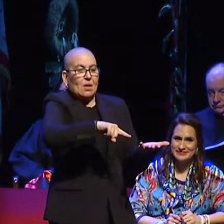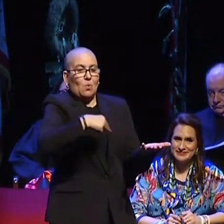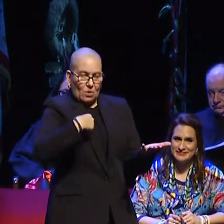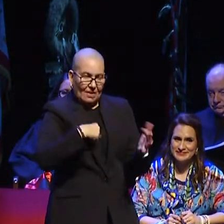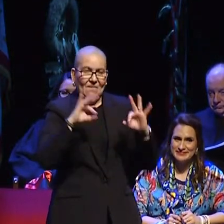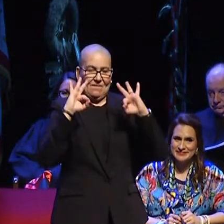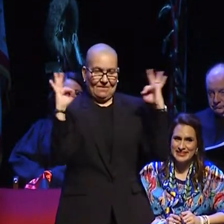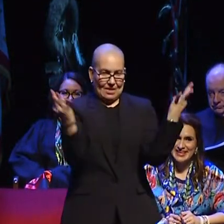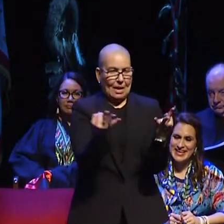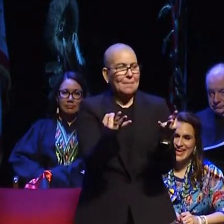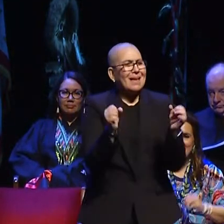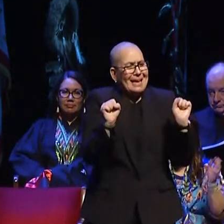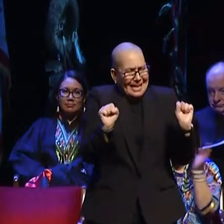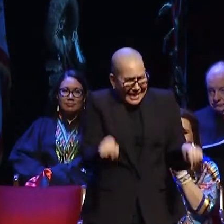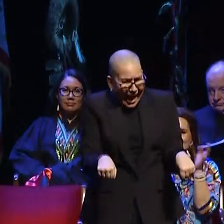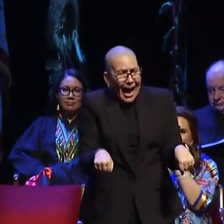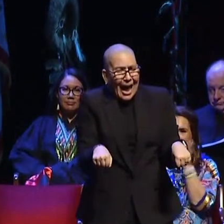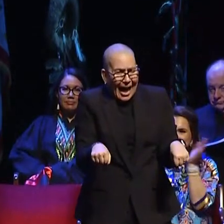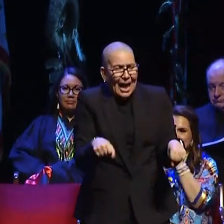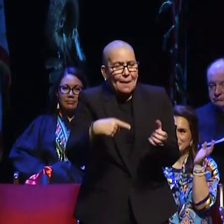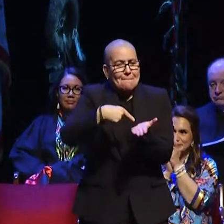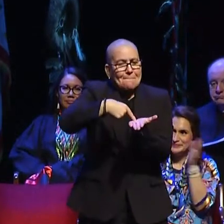access to paid family and medical leave.